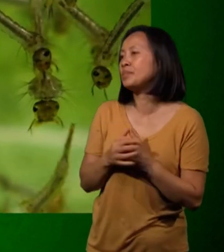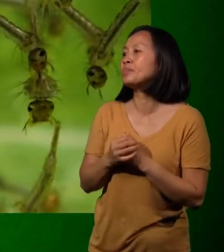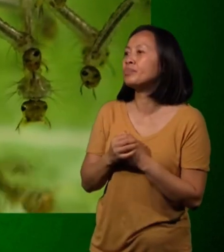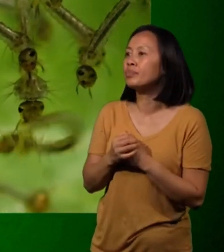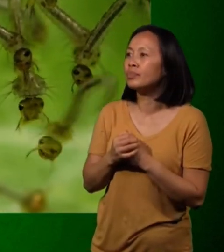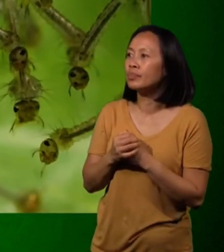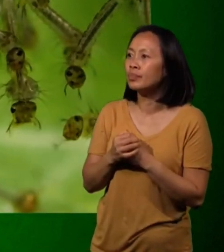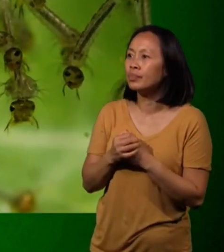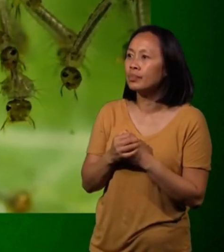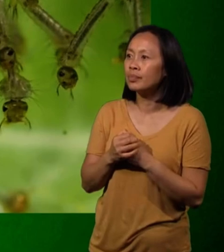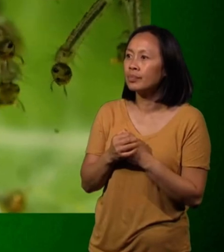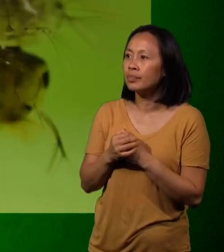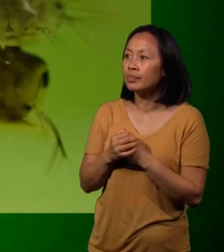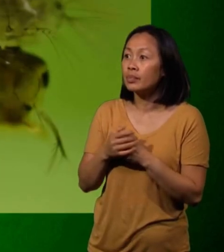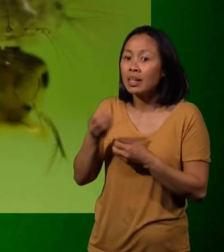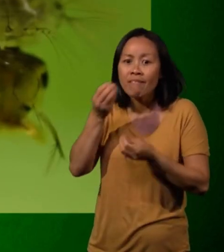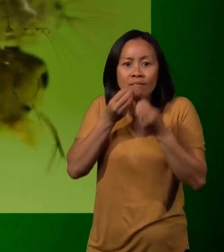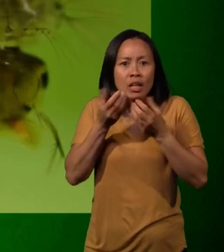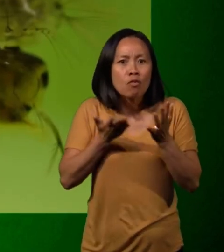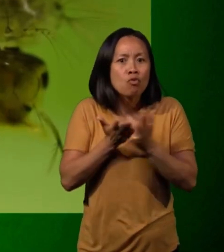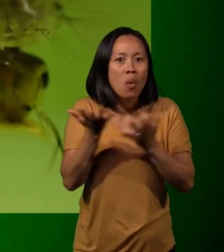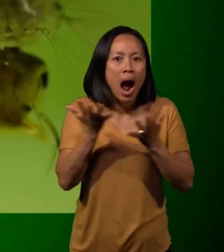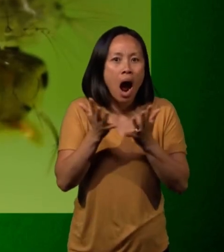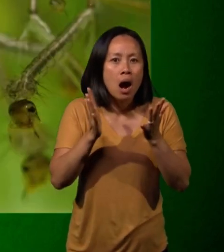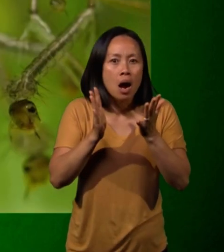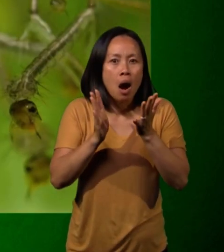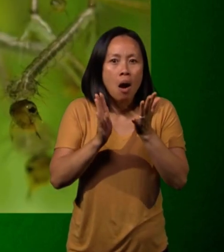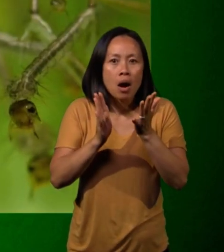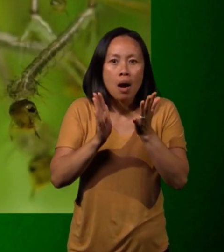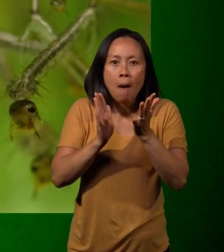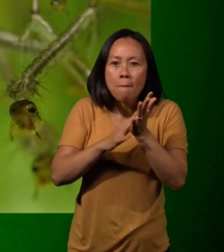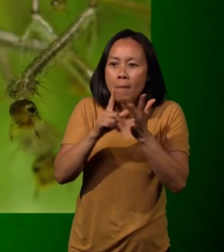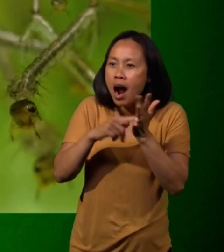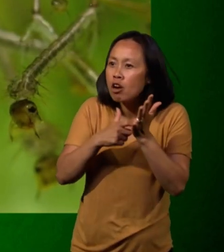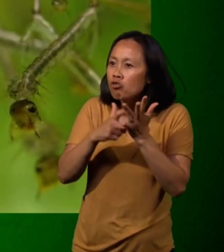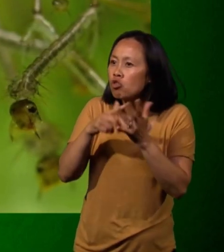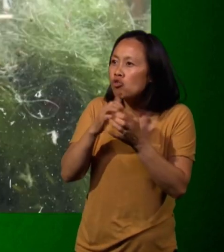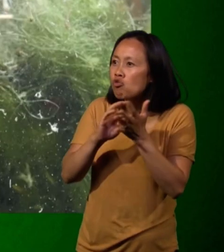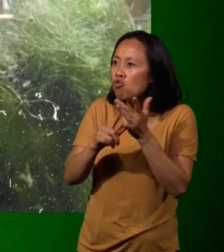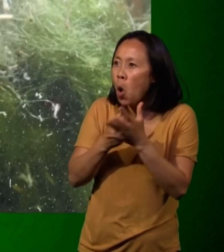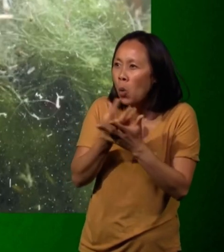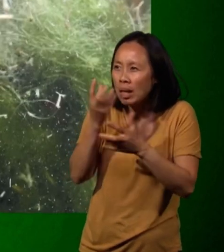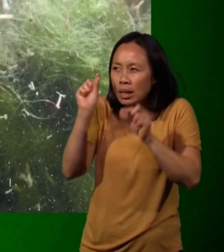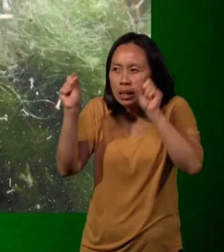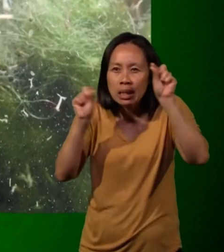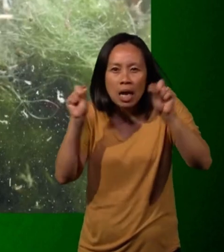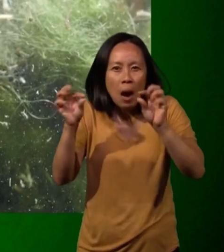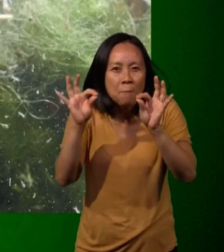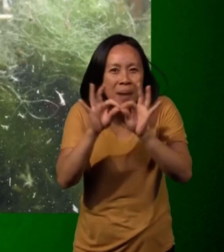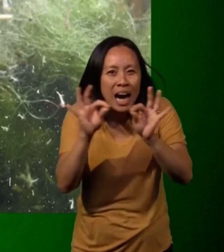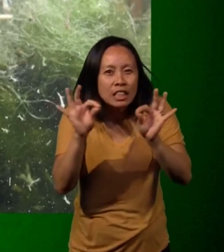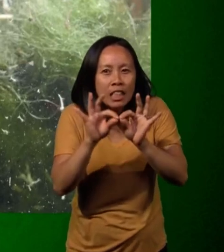and filter feeding on microorganisms such as algae and bacteria.